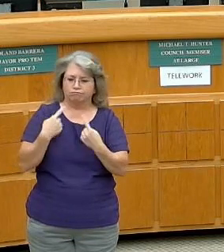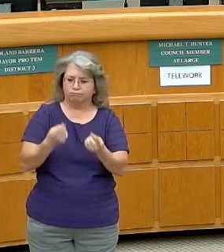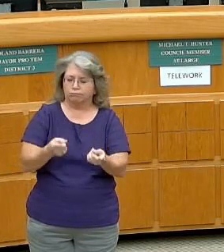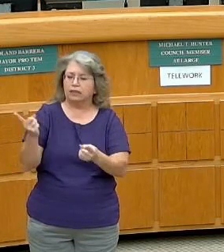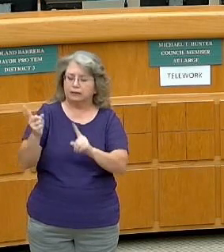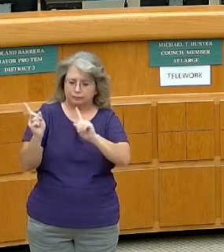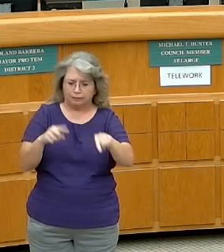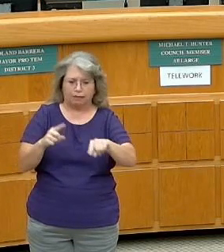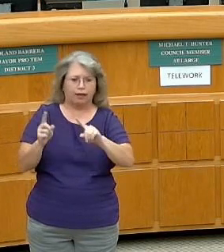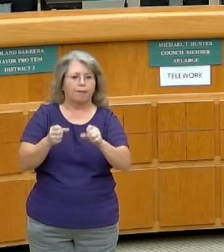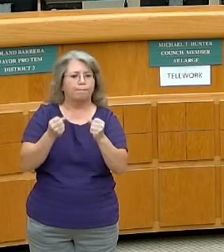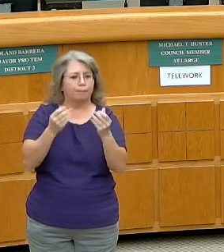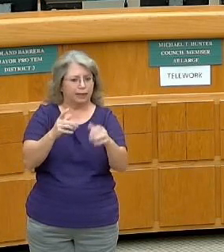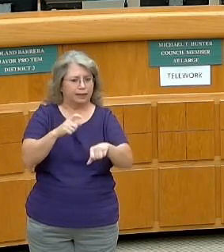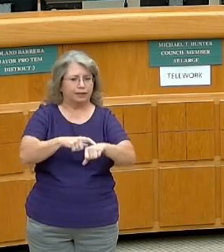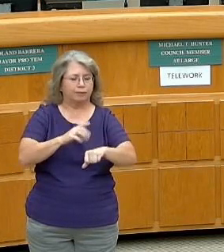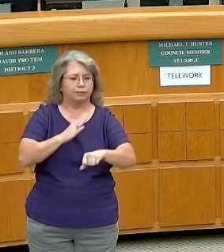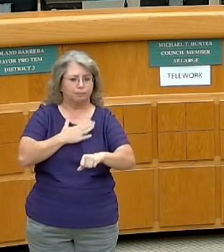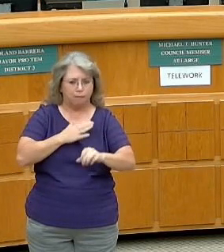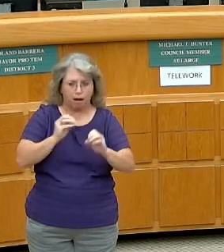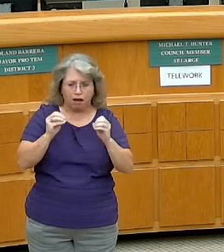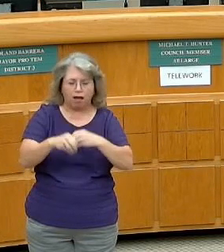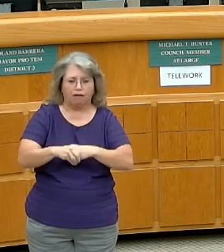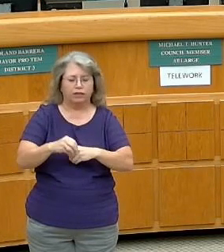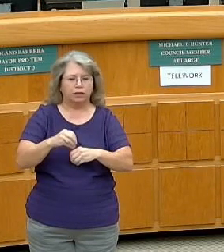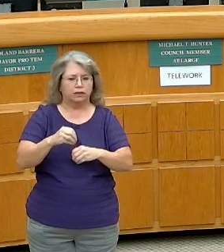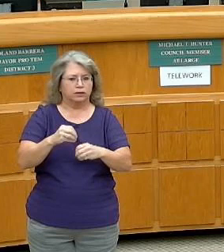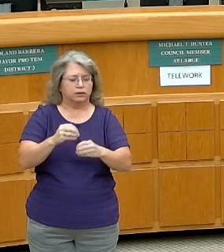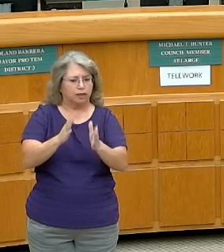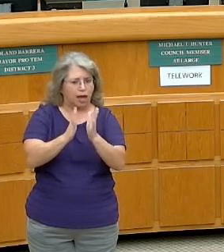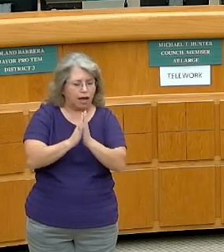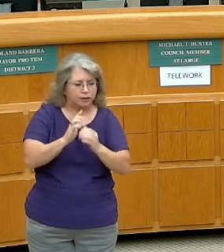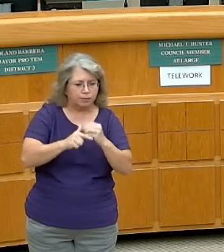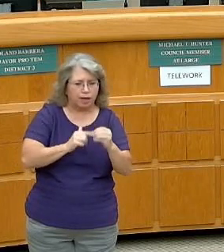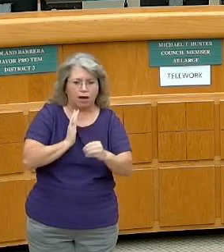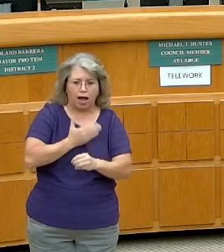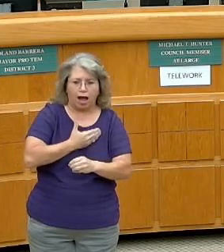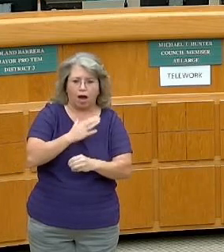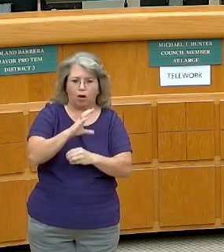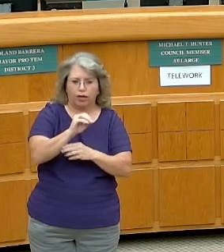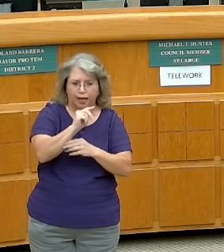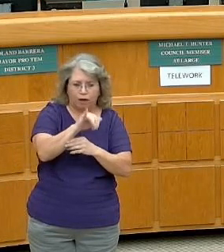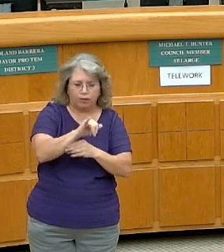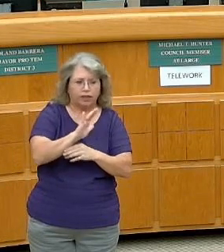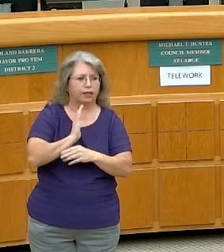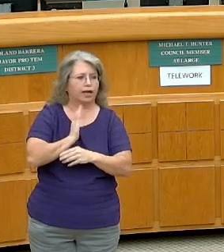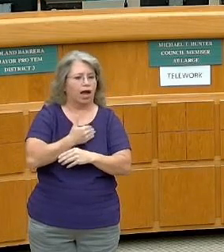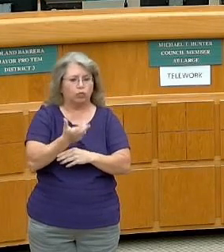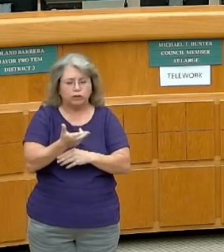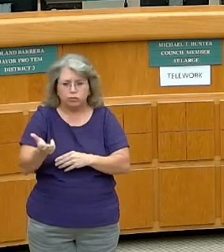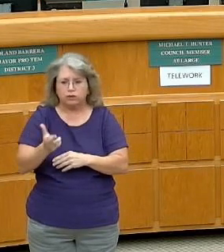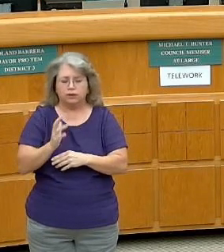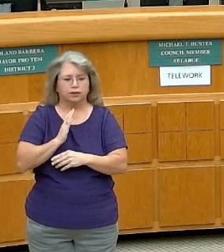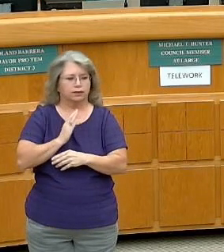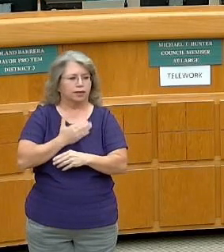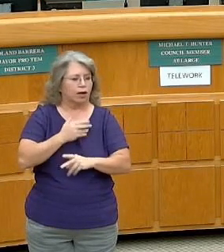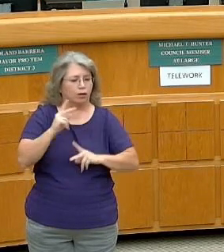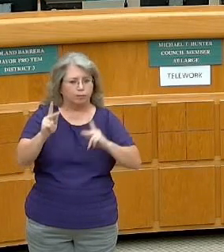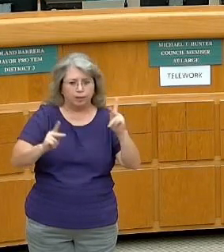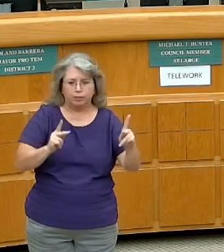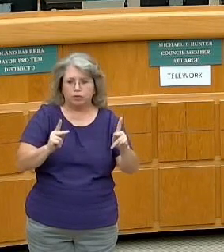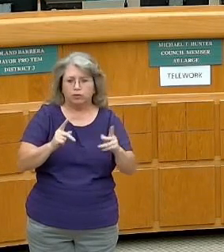many times to our office to inquire about Nueces County, our resources, our people,